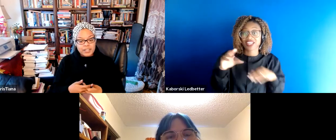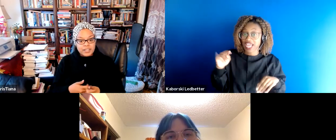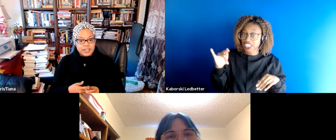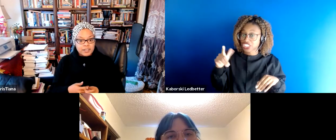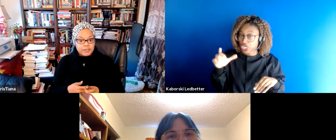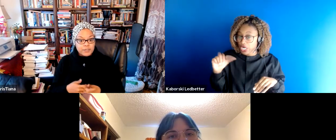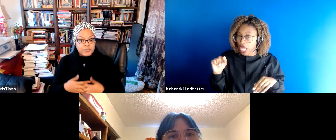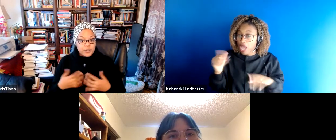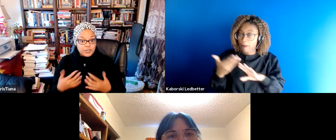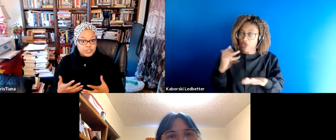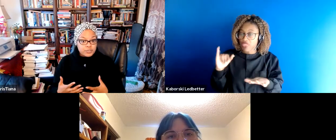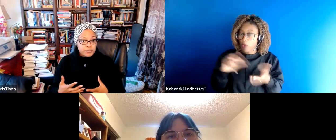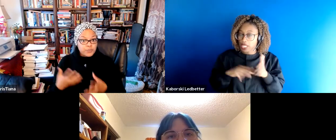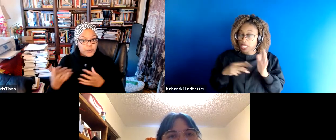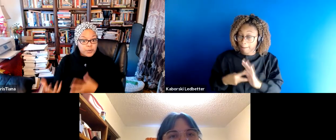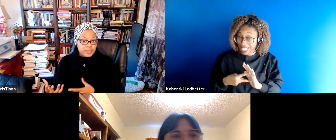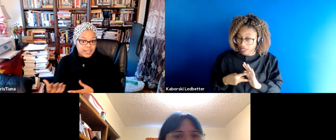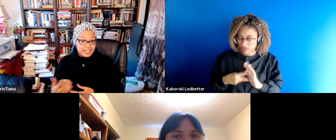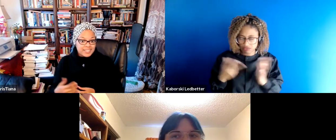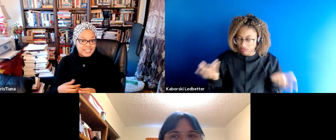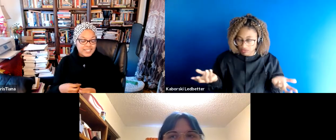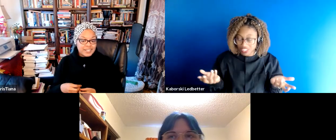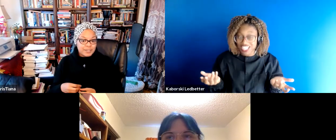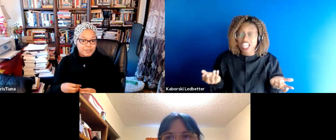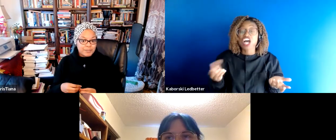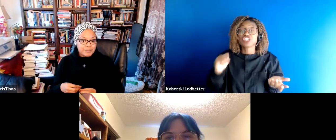Well, for folks before then,